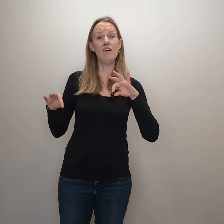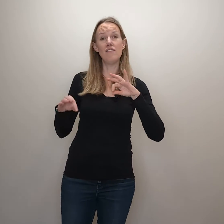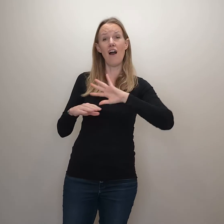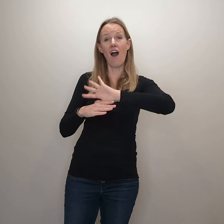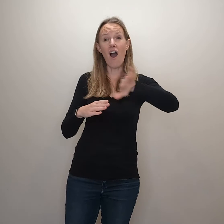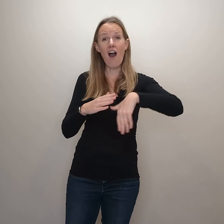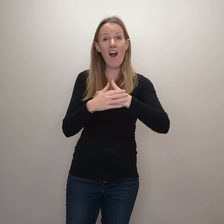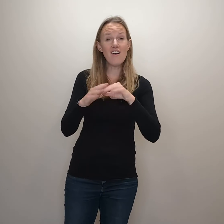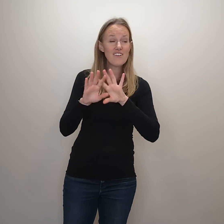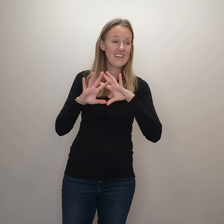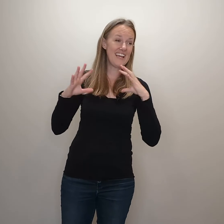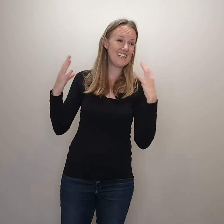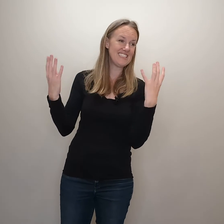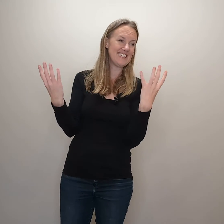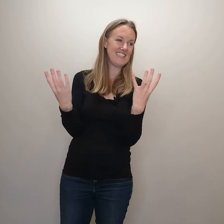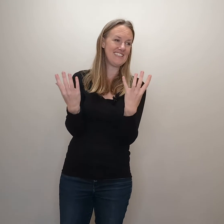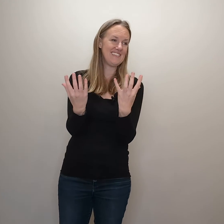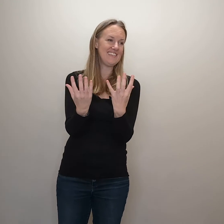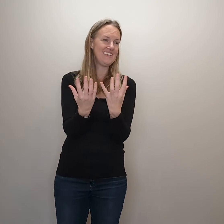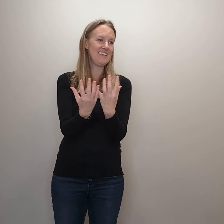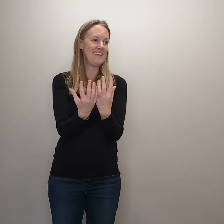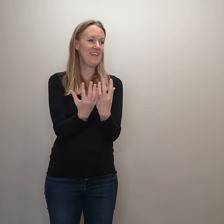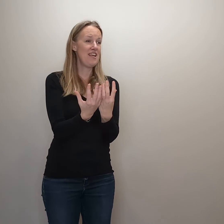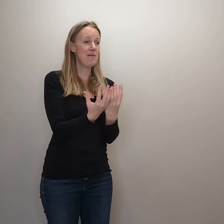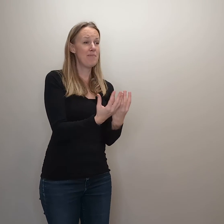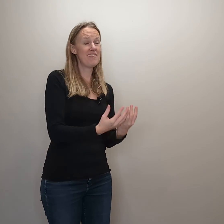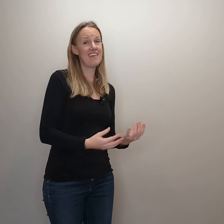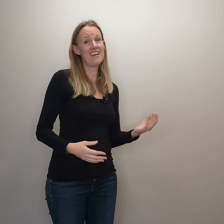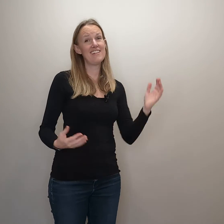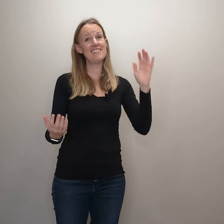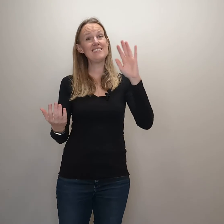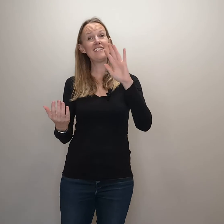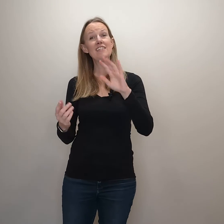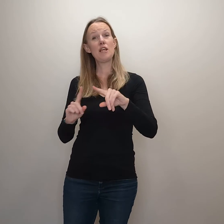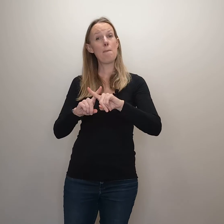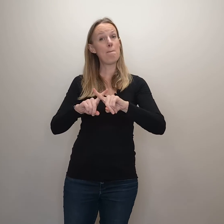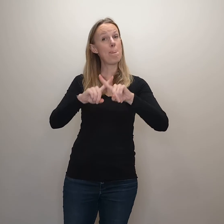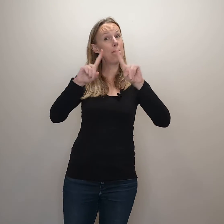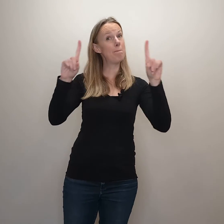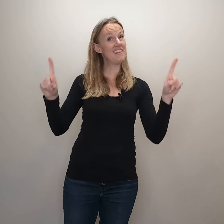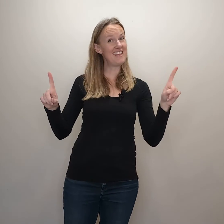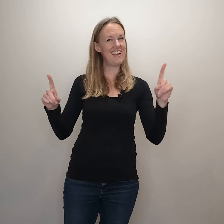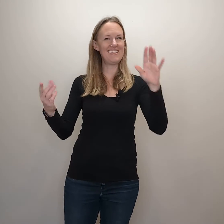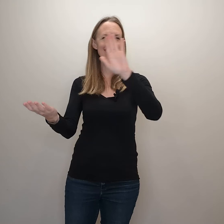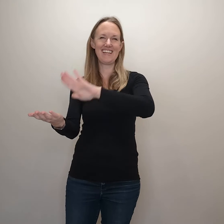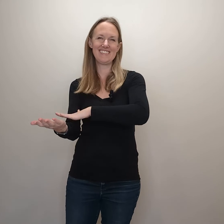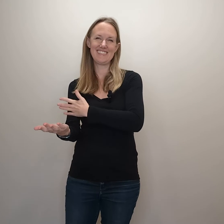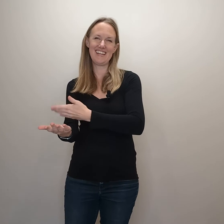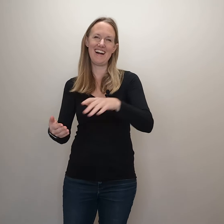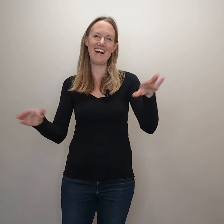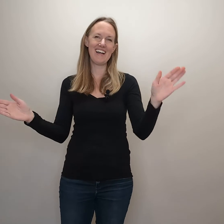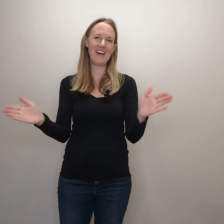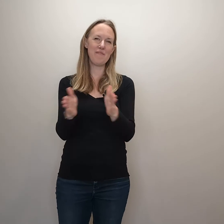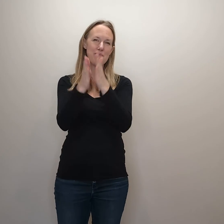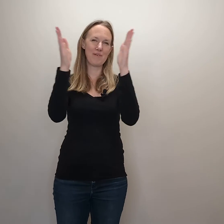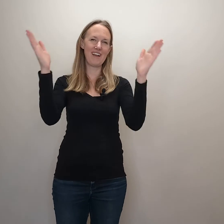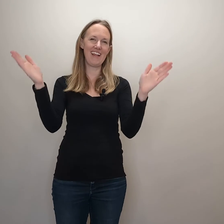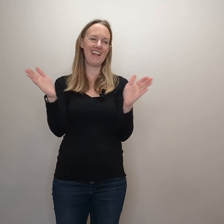of all creation, but there's a song of